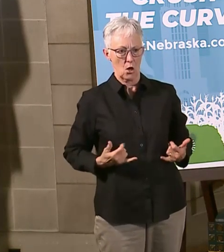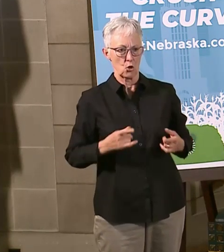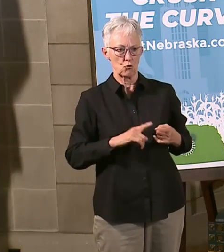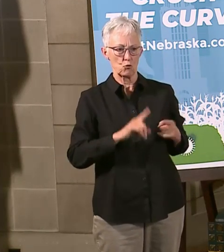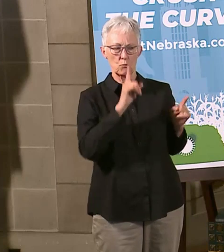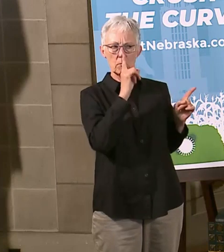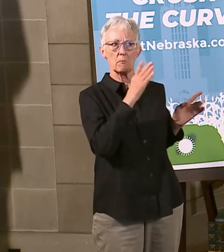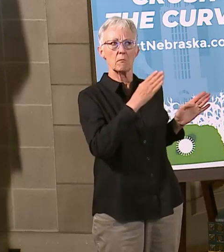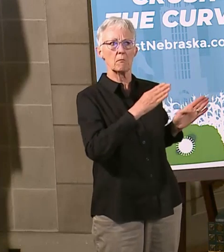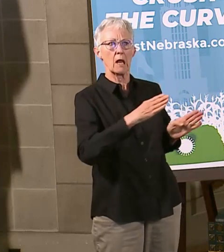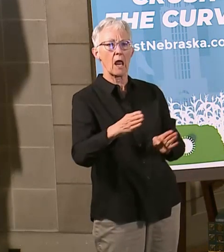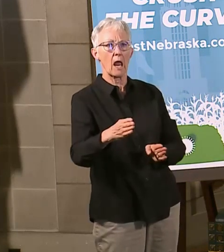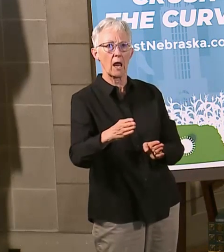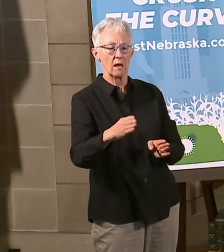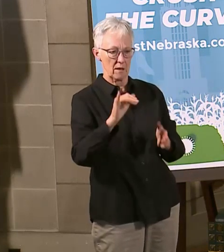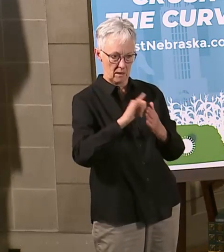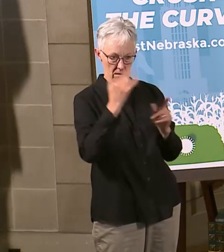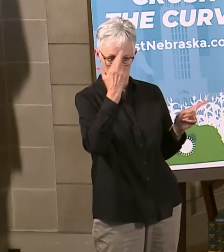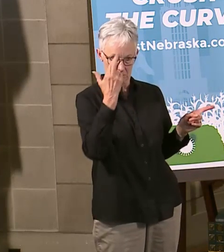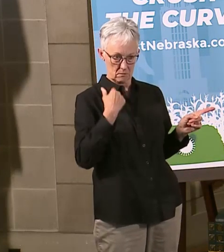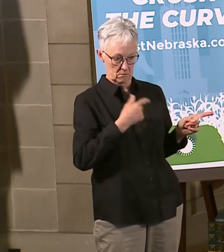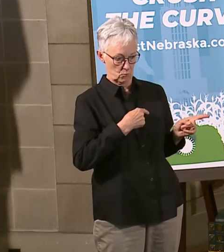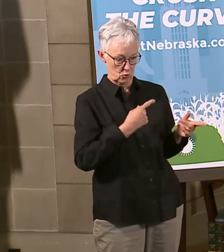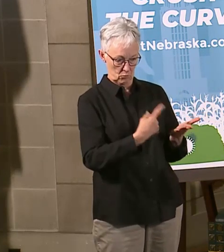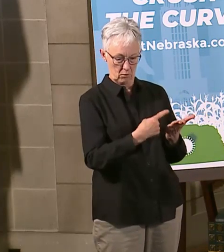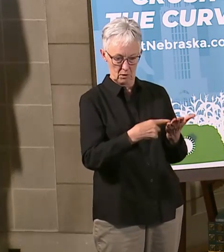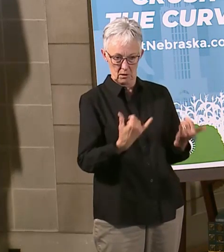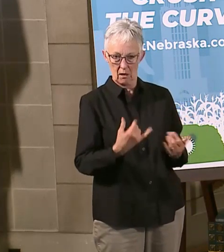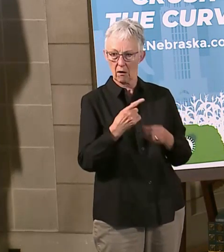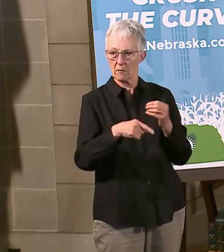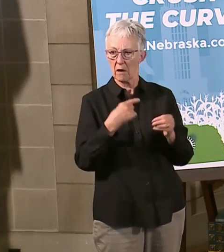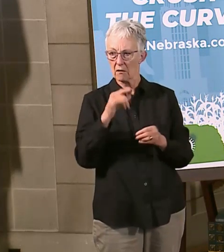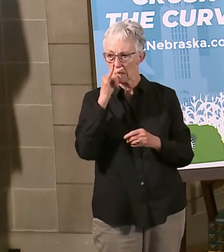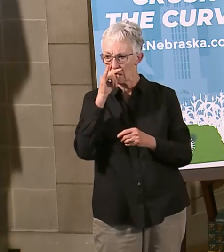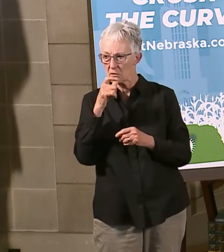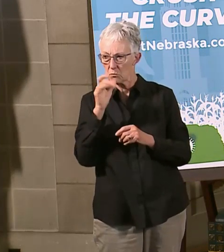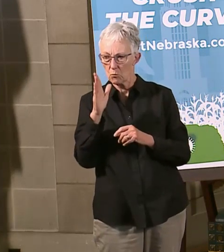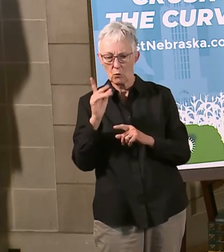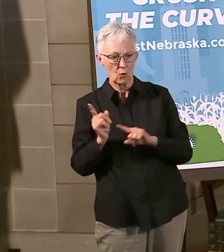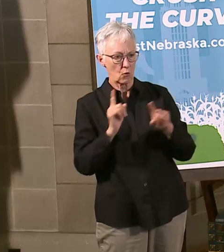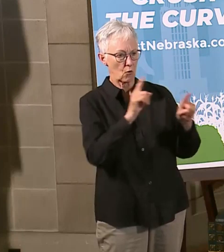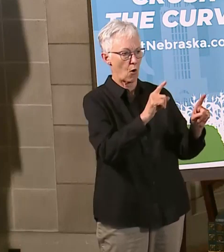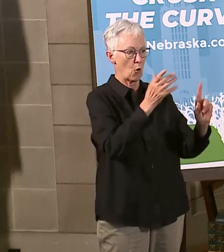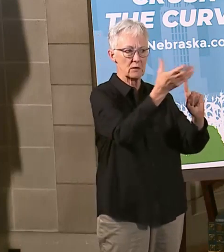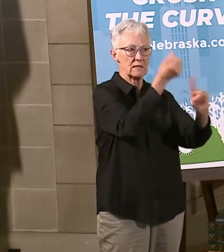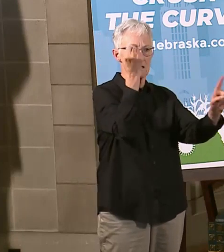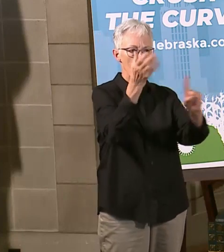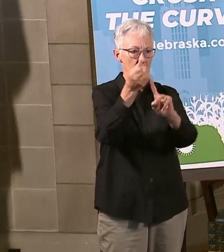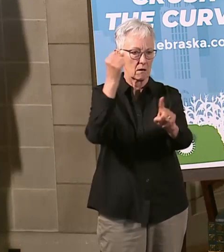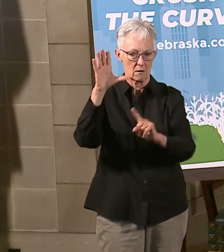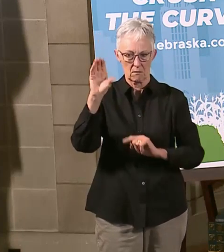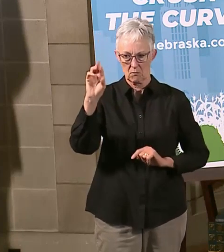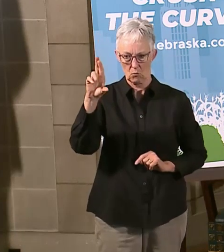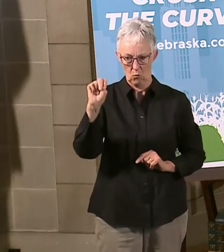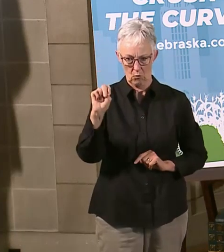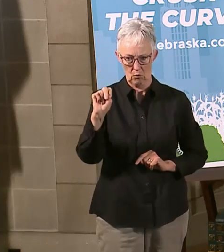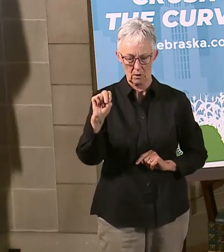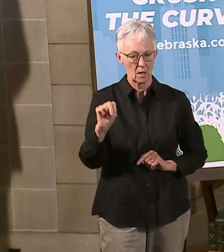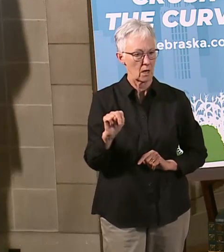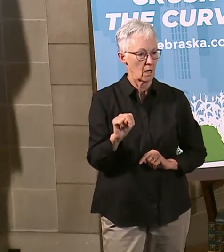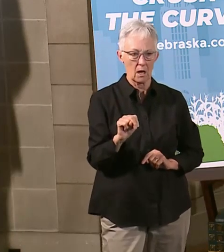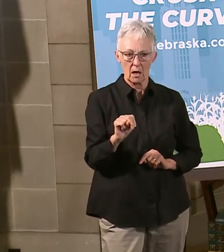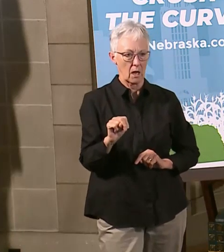be like for our detasselers, as an example. Dr. Khan will tell you that the models that are out there are not predictive. And in fact, he